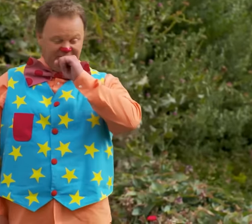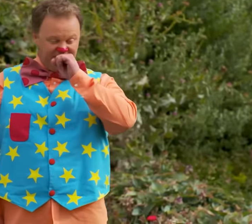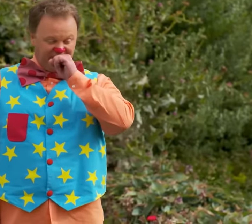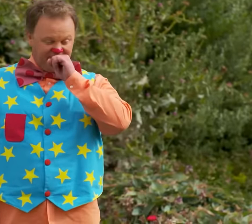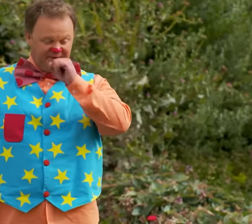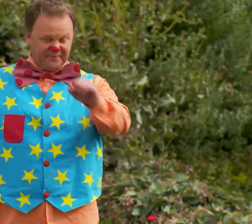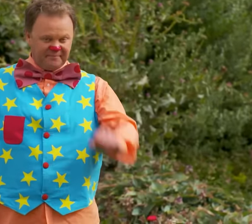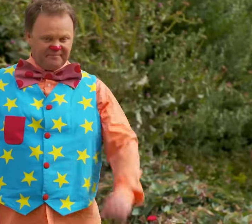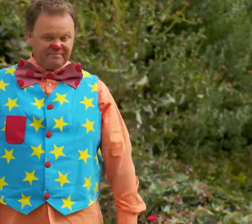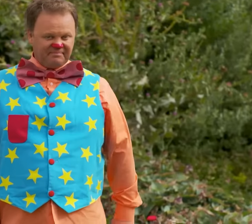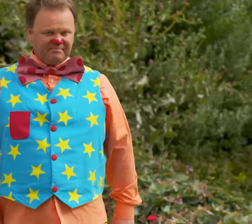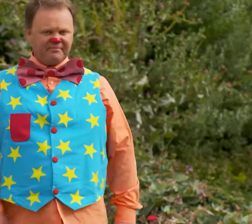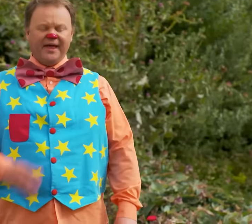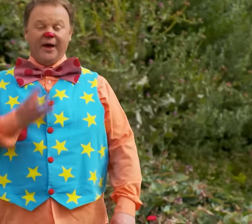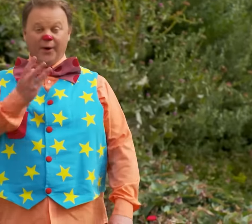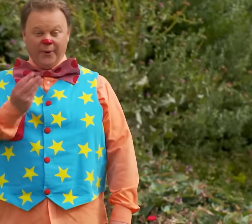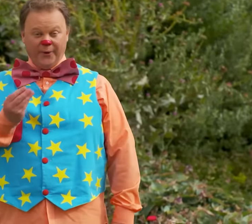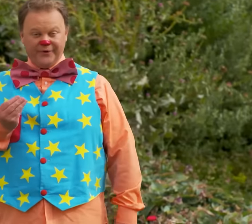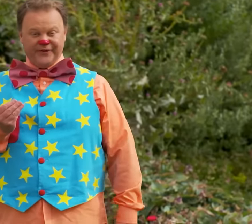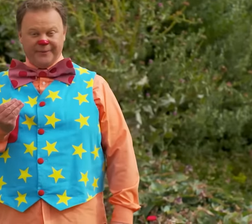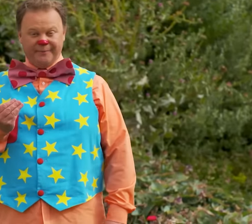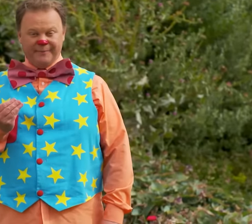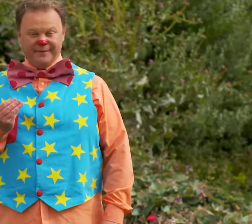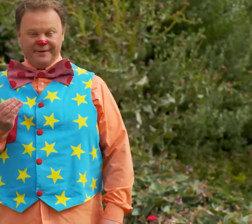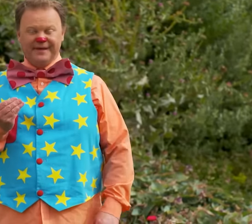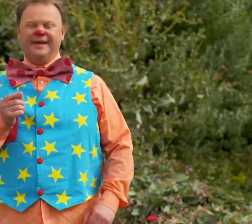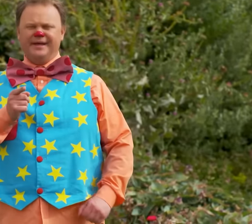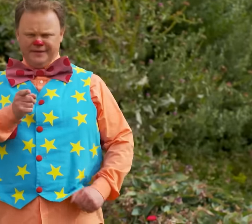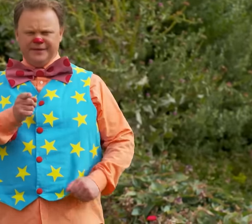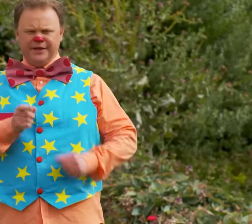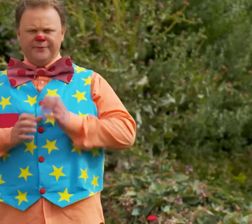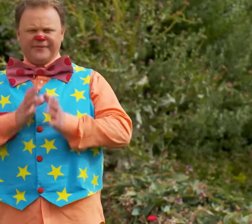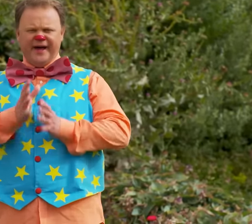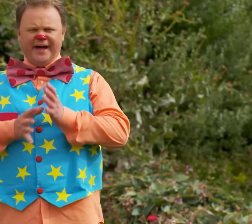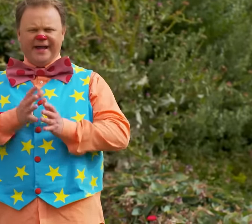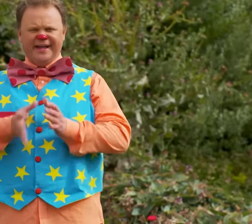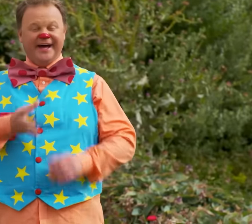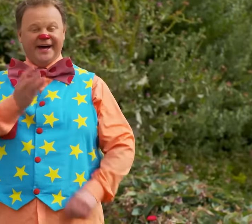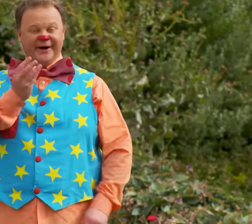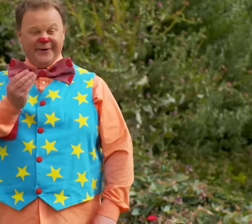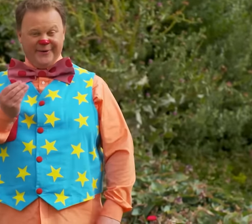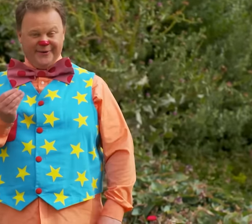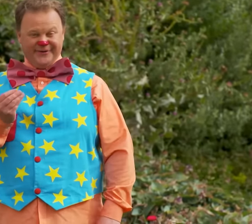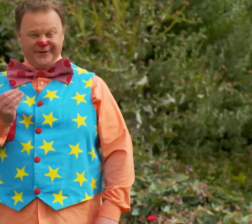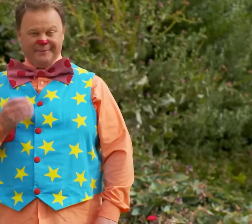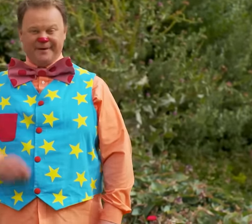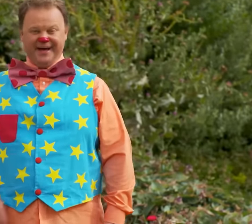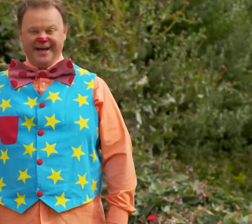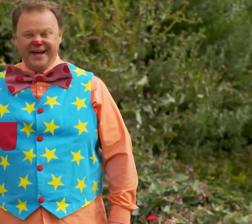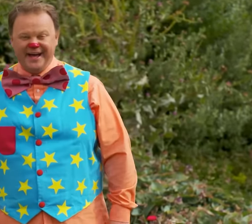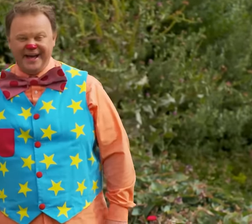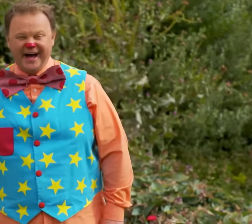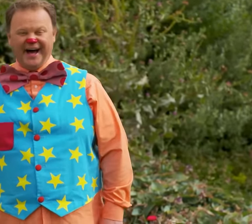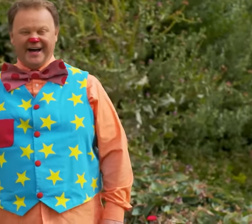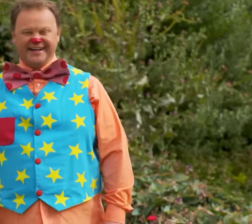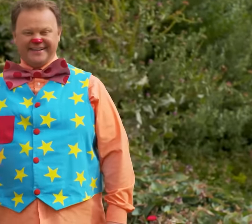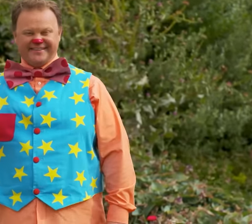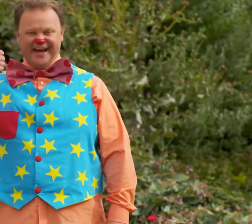Autumn, you sign autumn. Oh, good